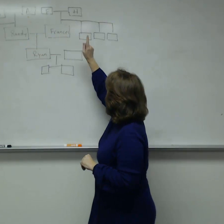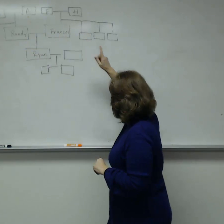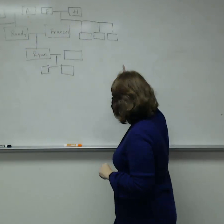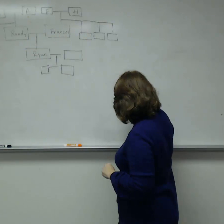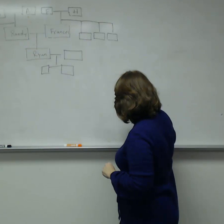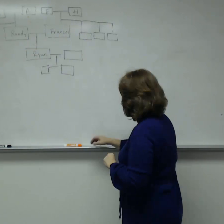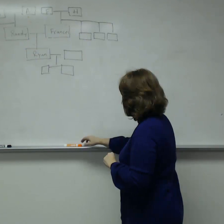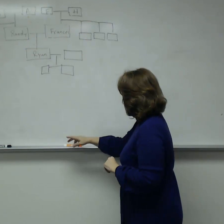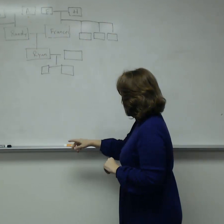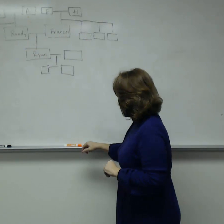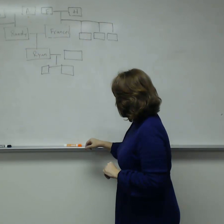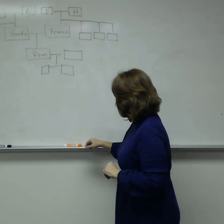Okay, now.